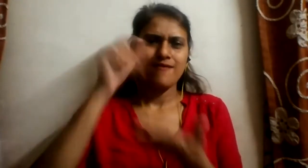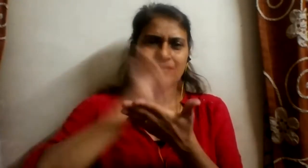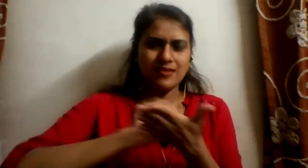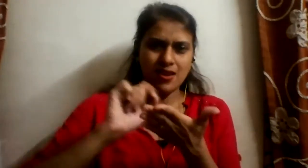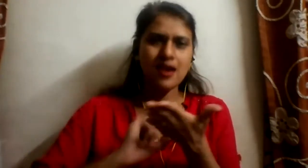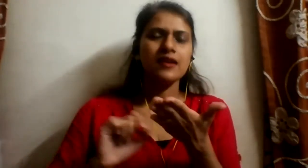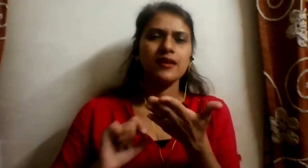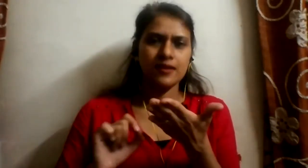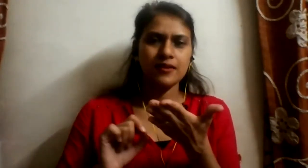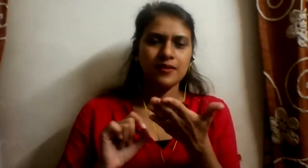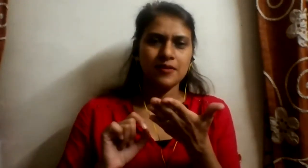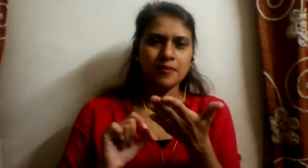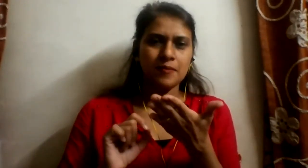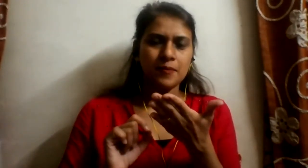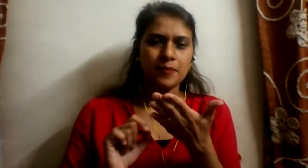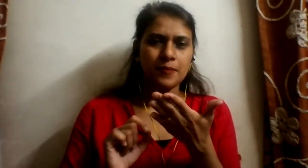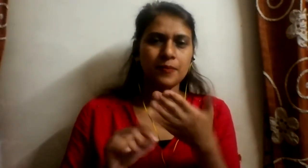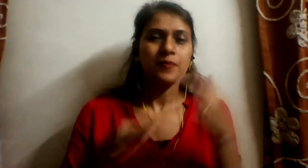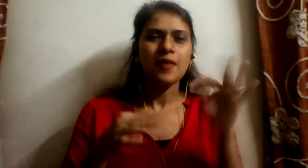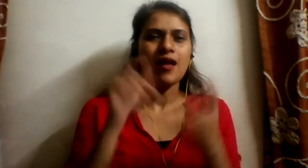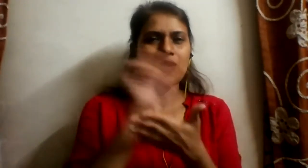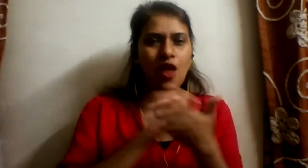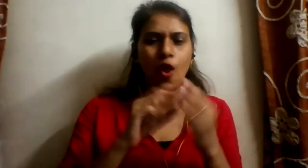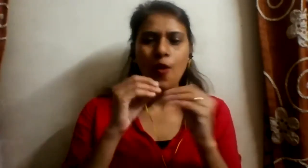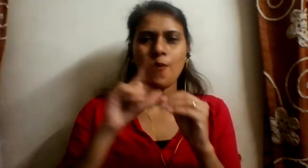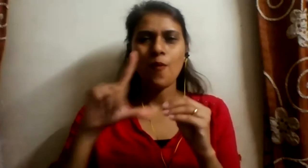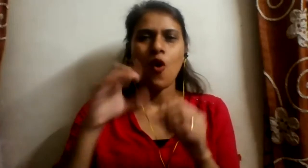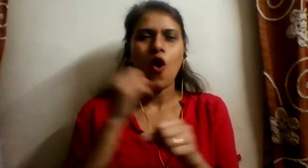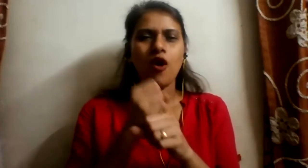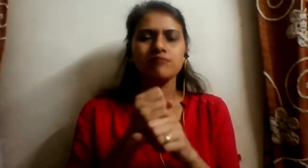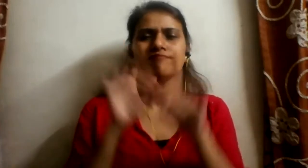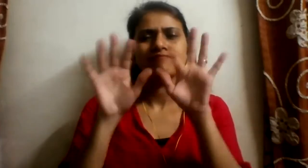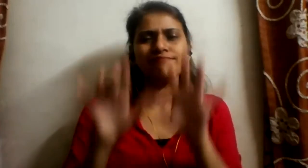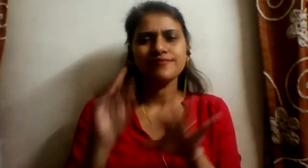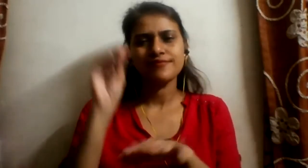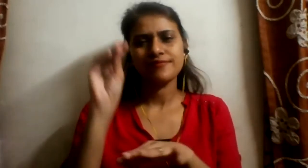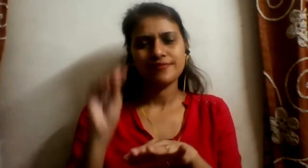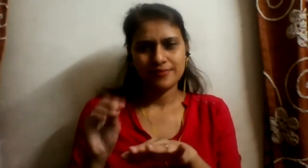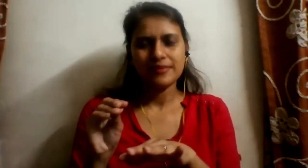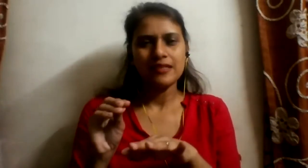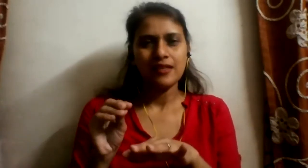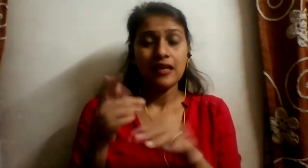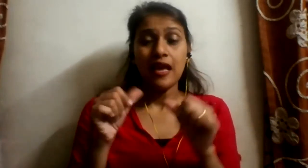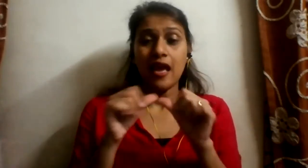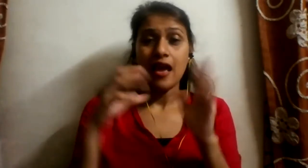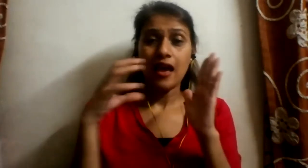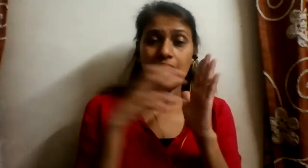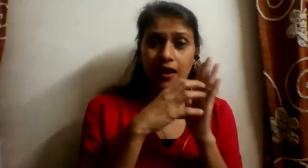a piece. Probably I also put it on my blog, and the article's heading that I put was,